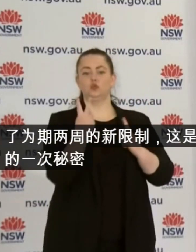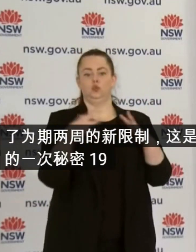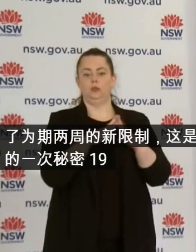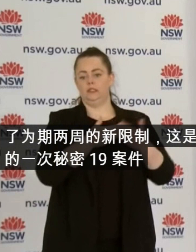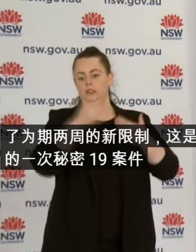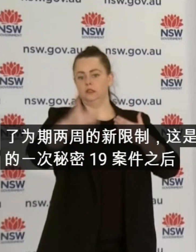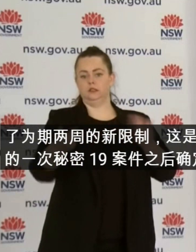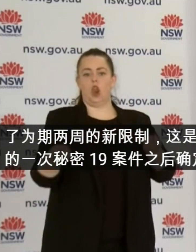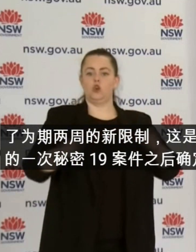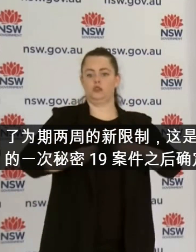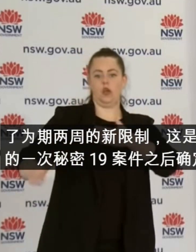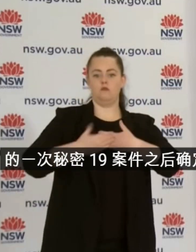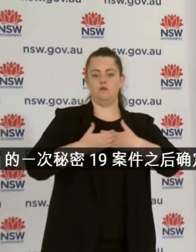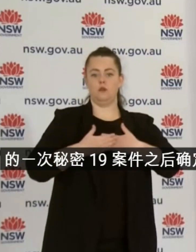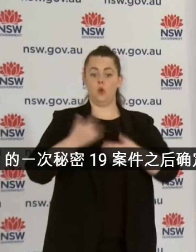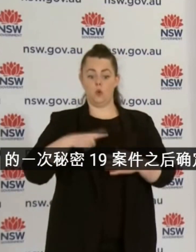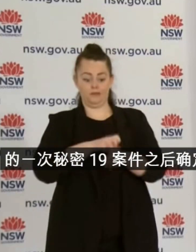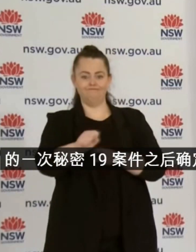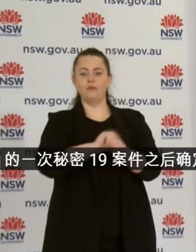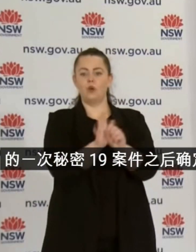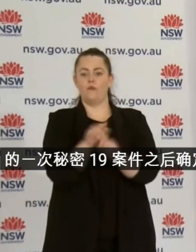of a COVID-19 case in the area